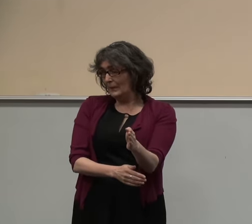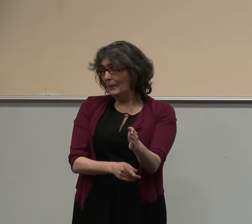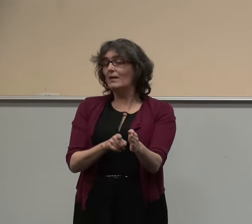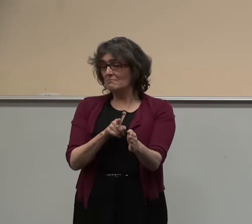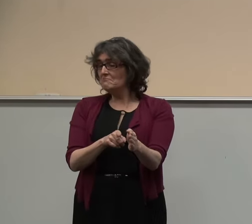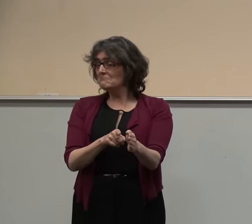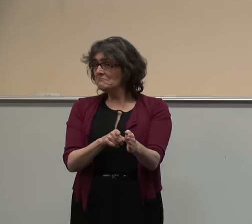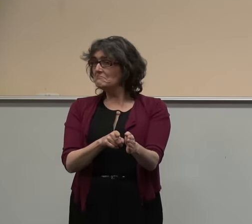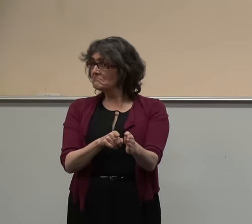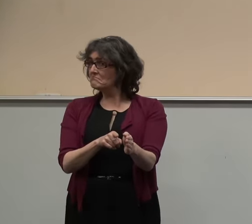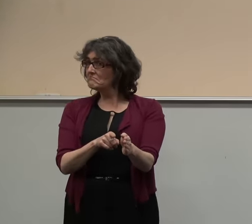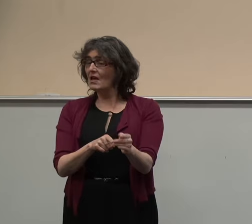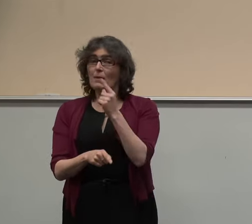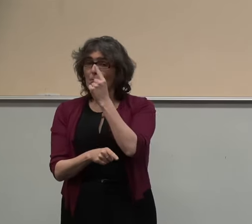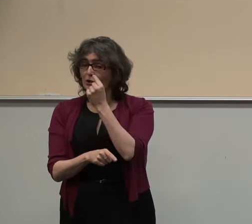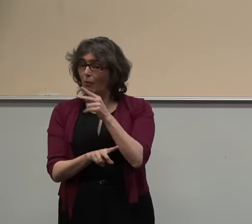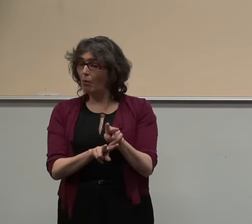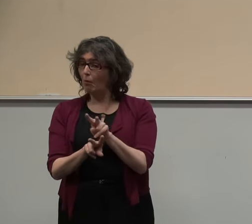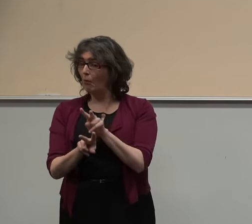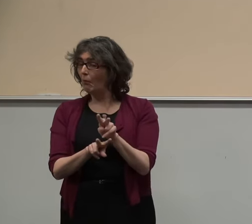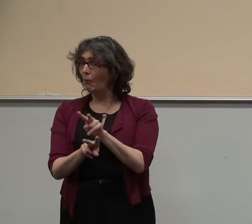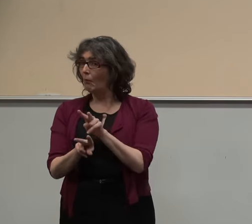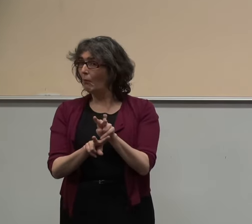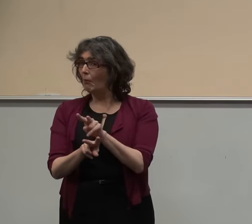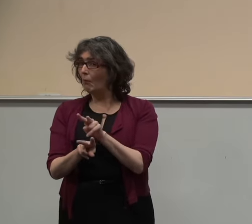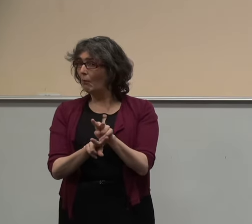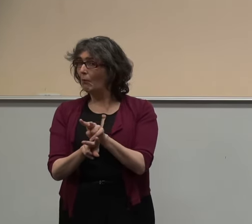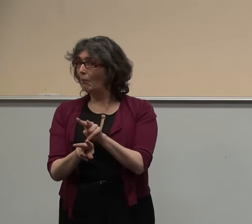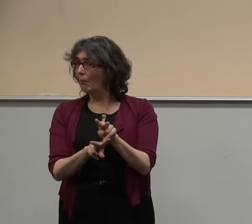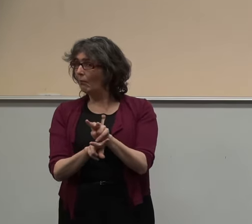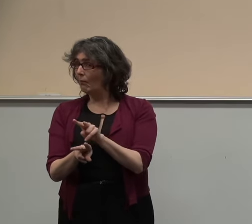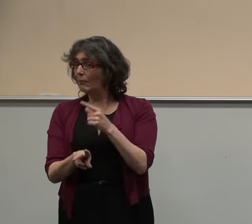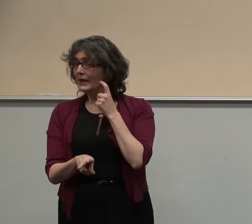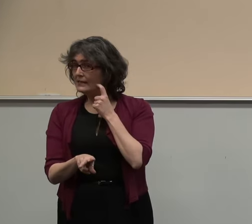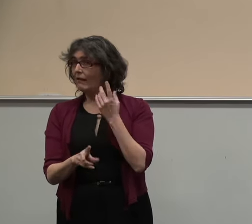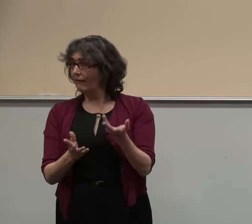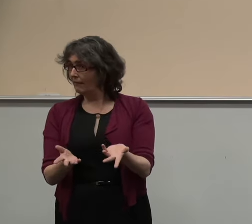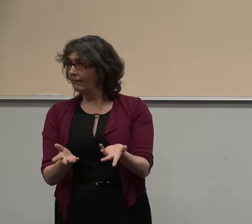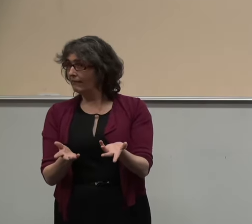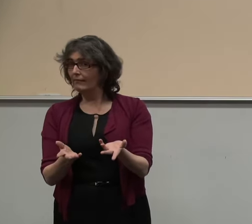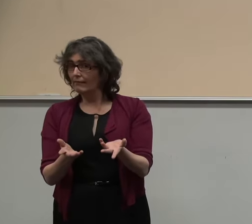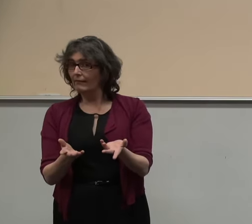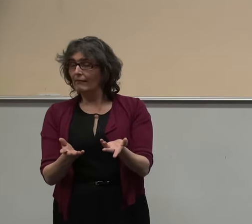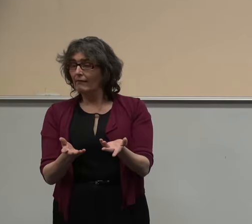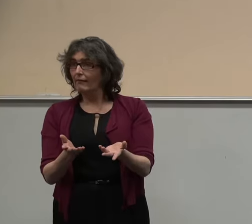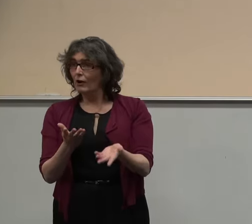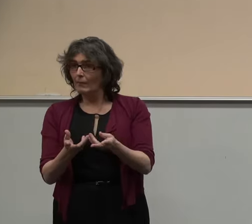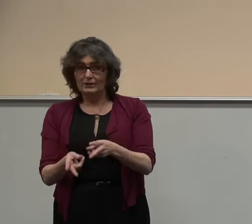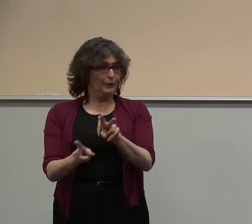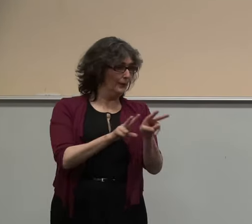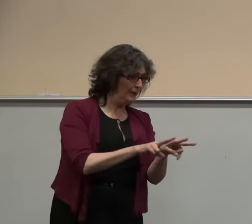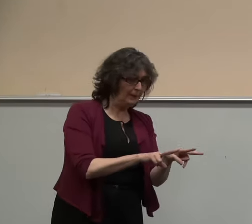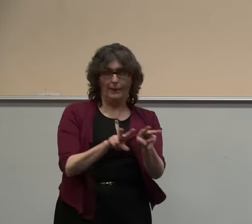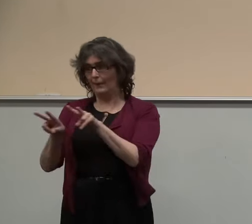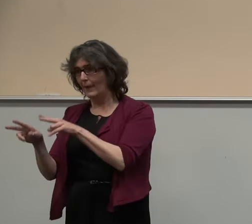then it would be possible to watch both just by swiveling eyeballs. And that's so much easier than having to turn your